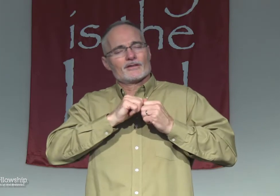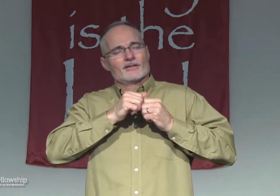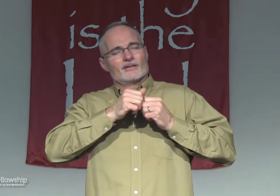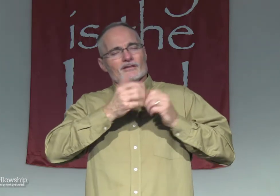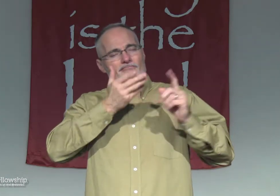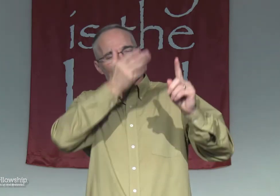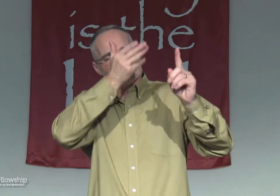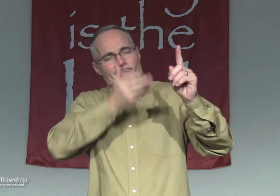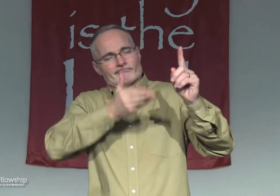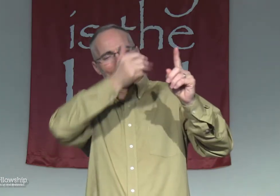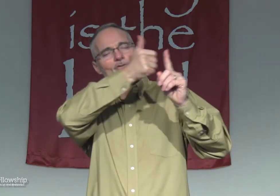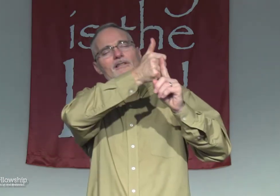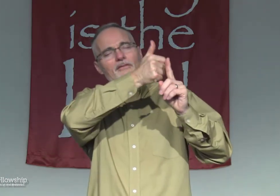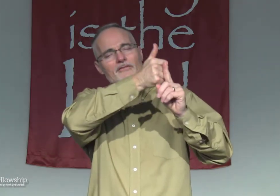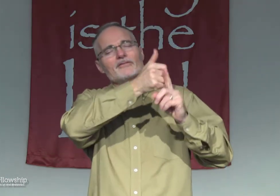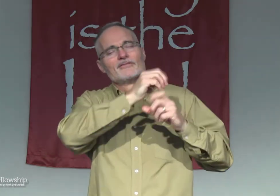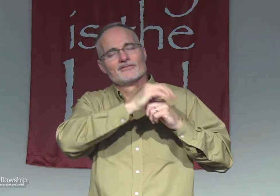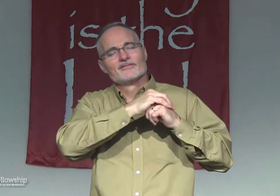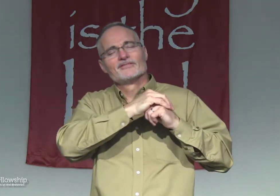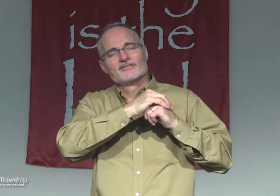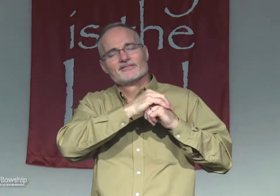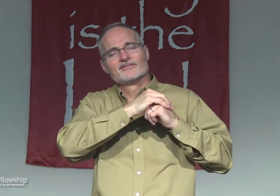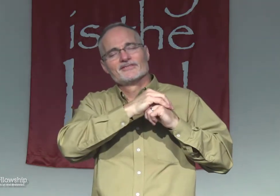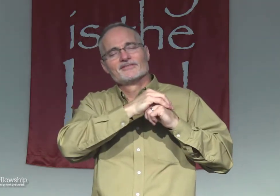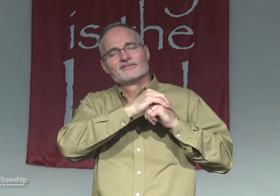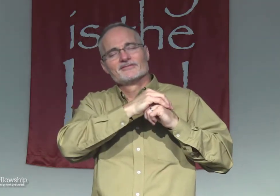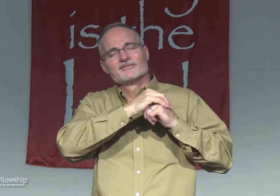Fill us. Fill us with yourself.